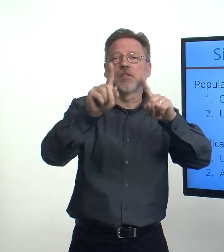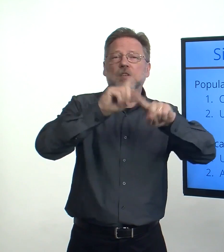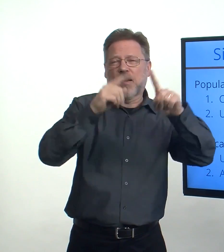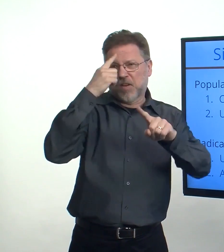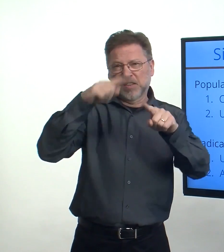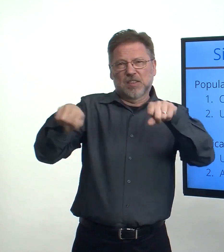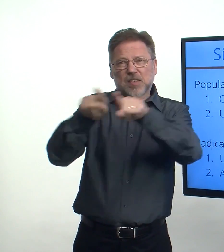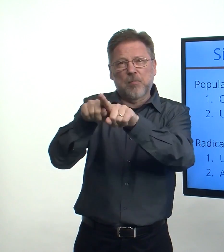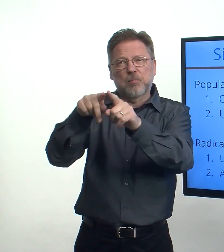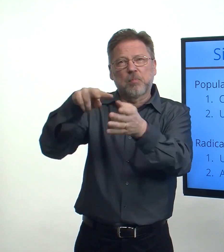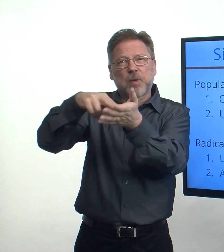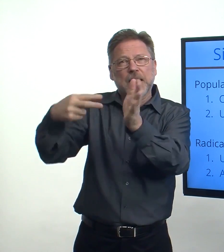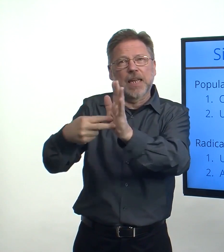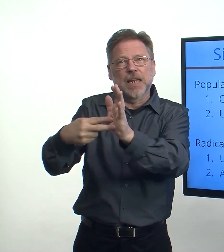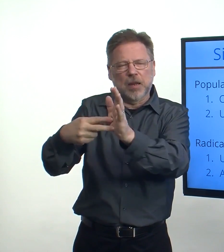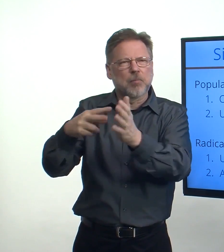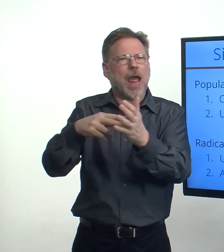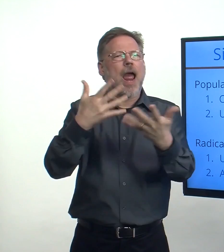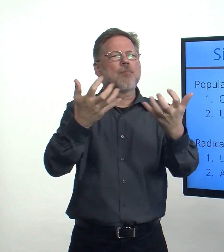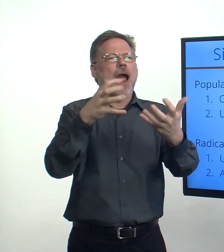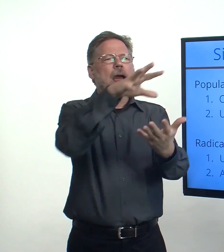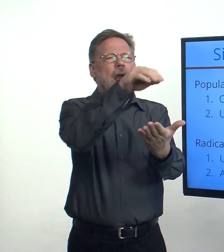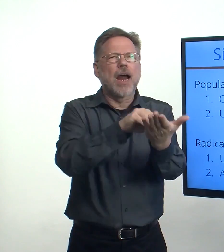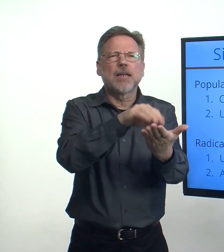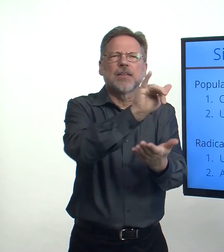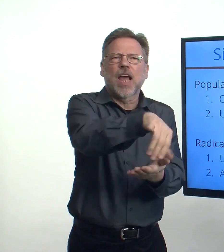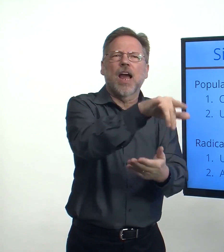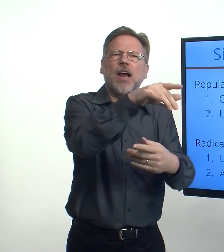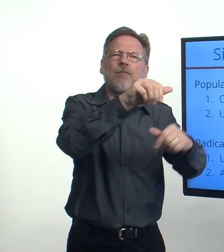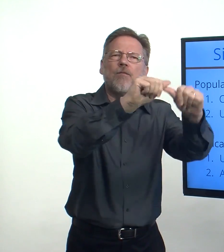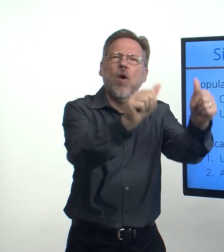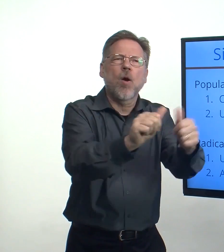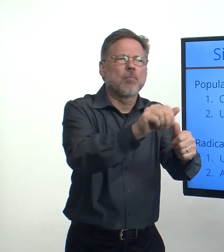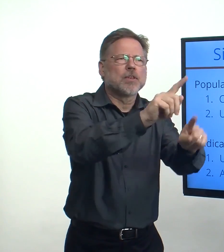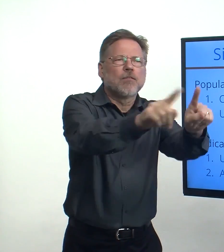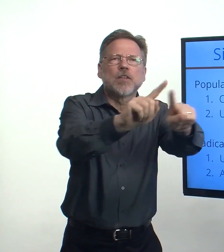the same meaning, so he wanted to record these various forms.